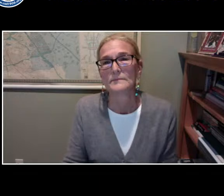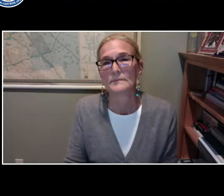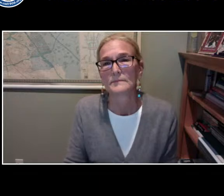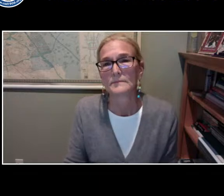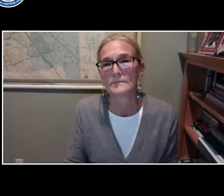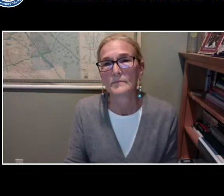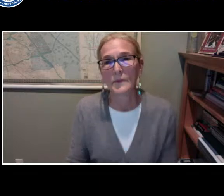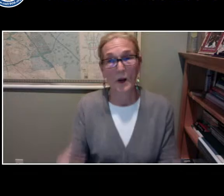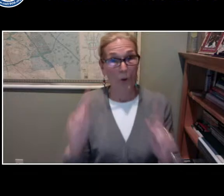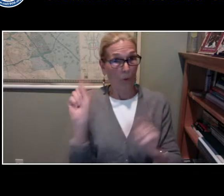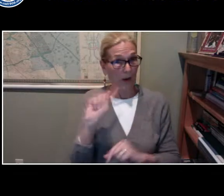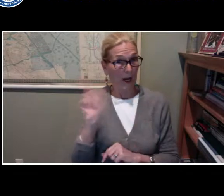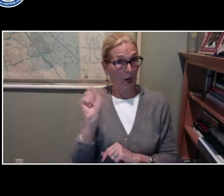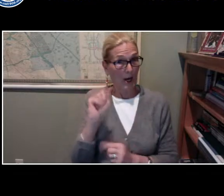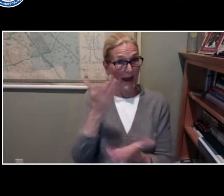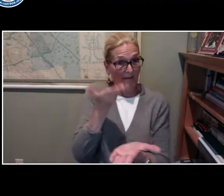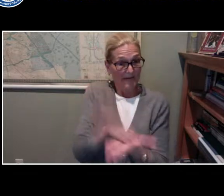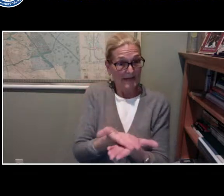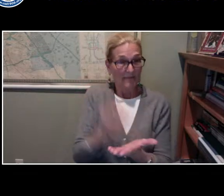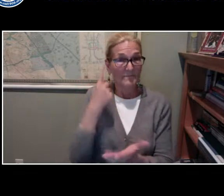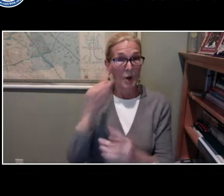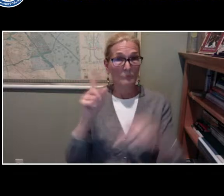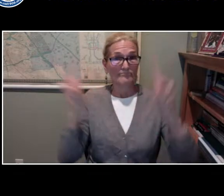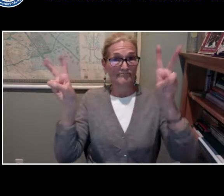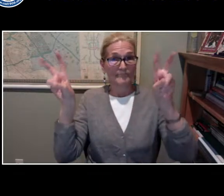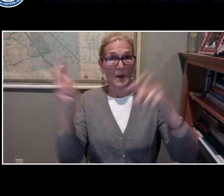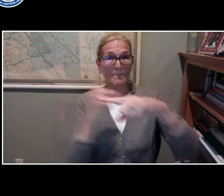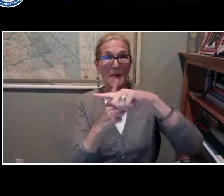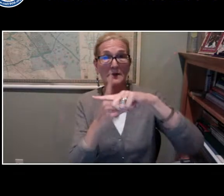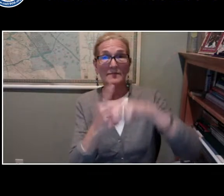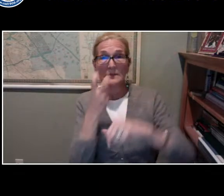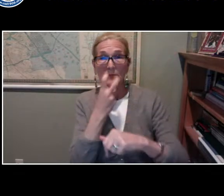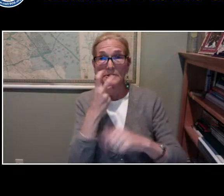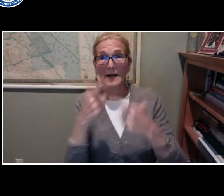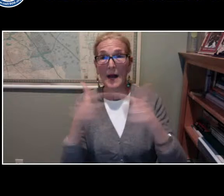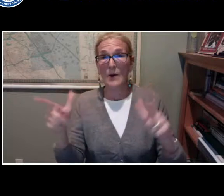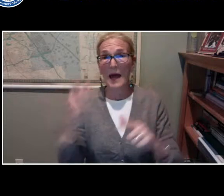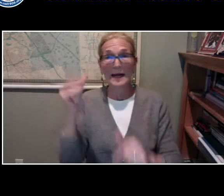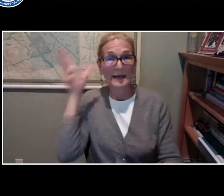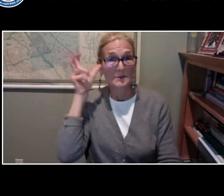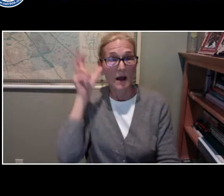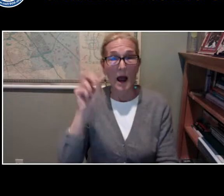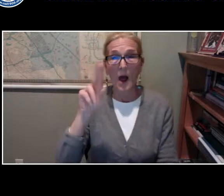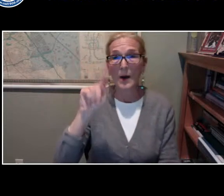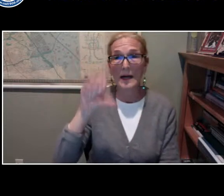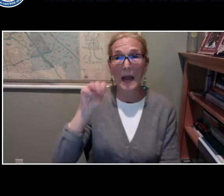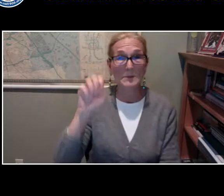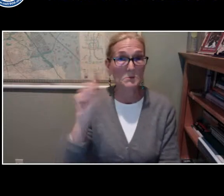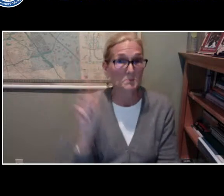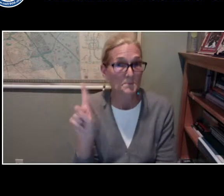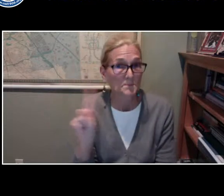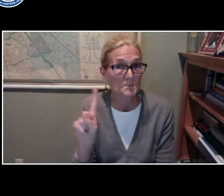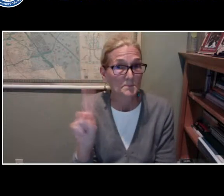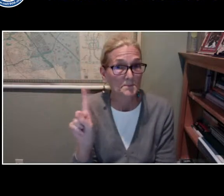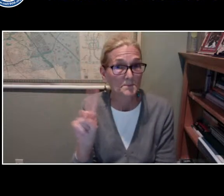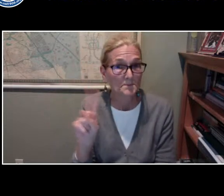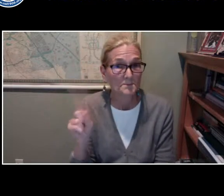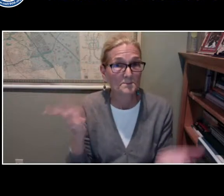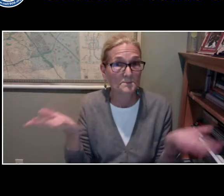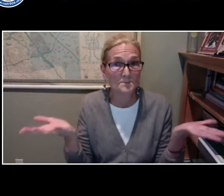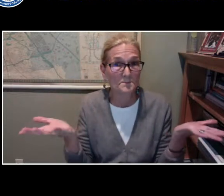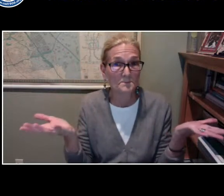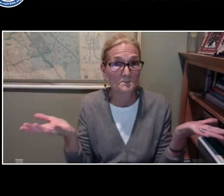So do we have data to show? Where is the evidence for this quote positive speech, language, and